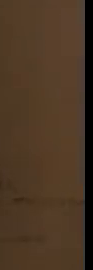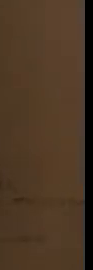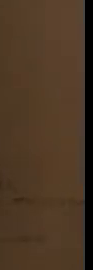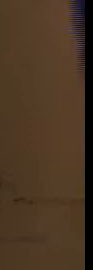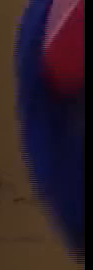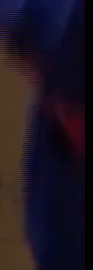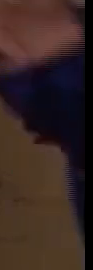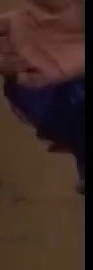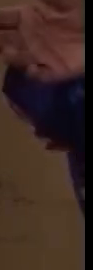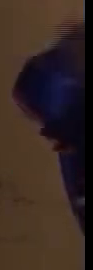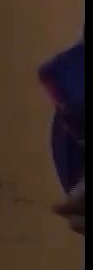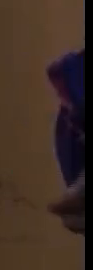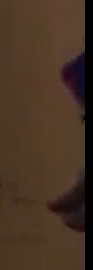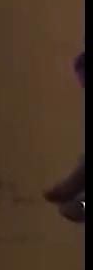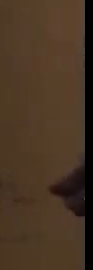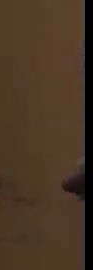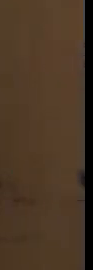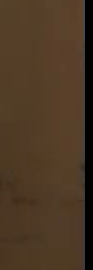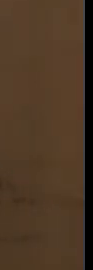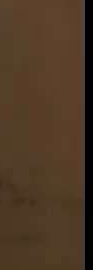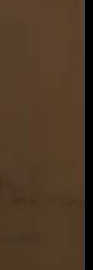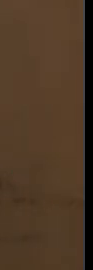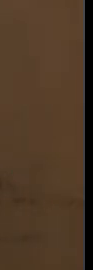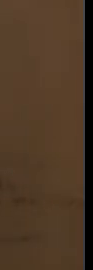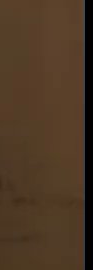is not left stagnant.